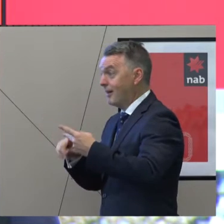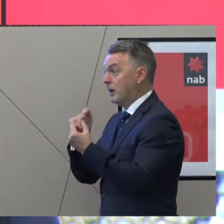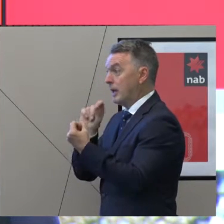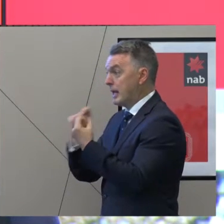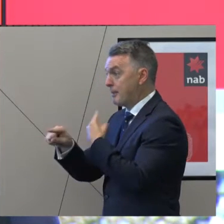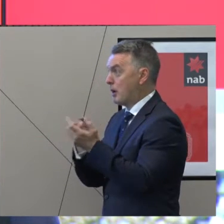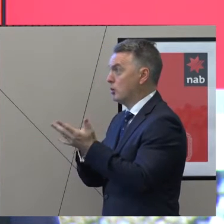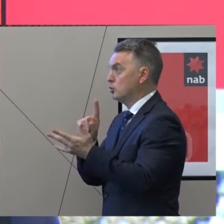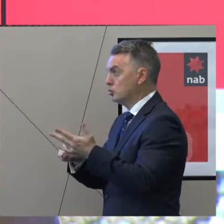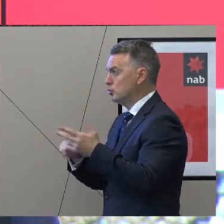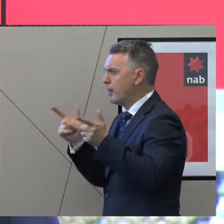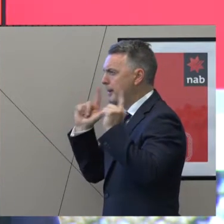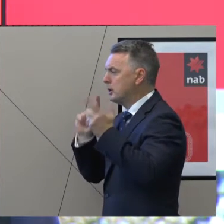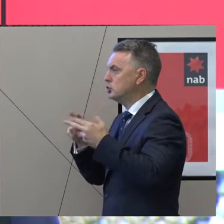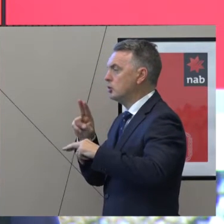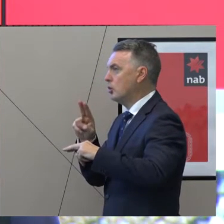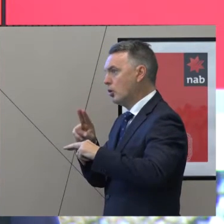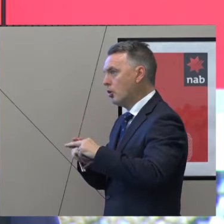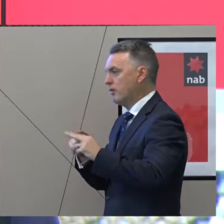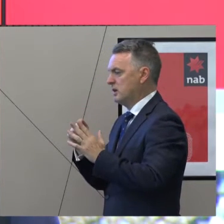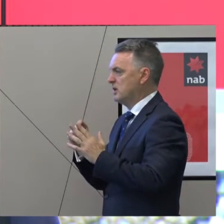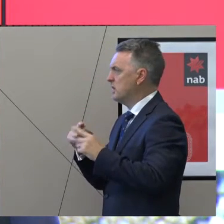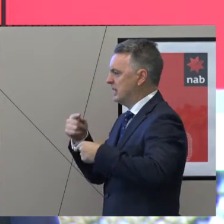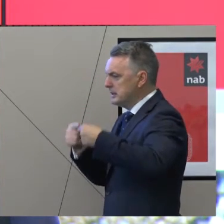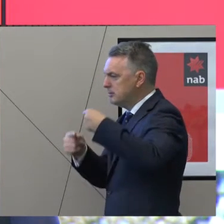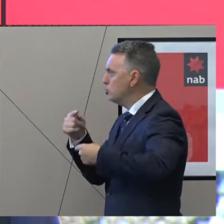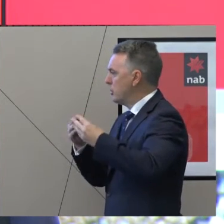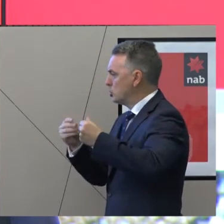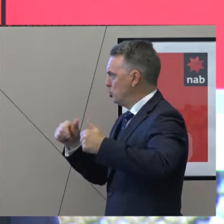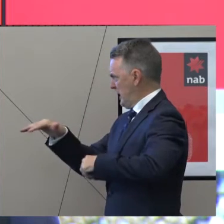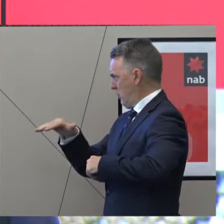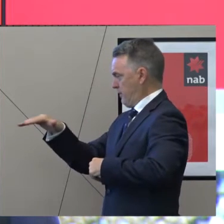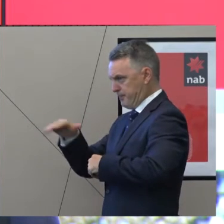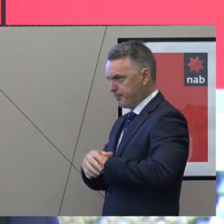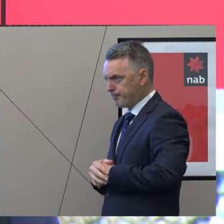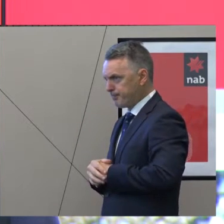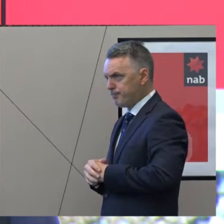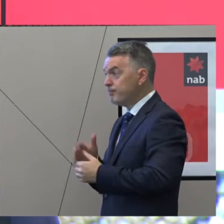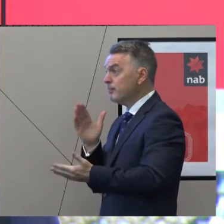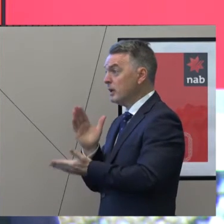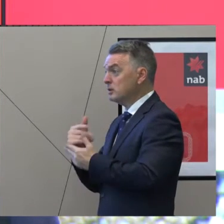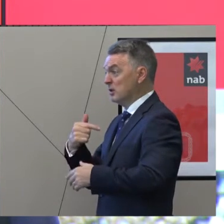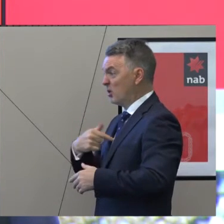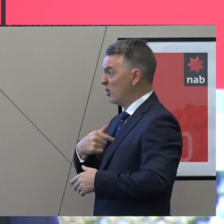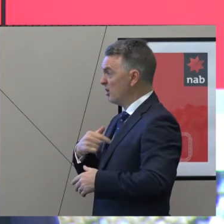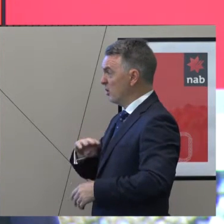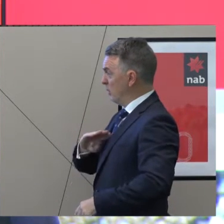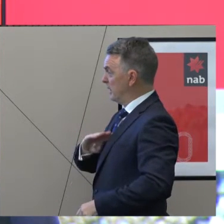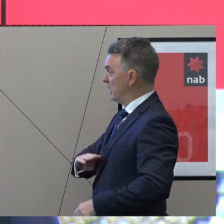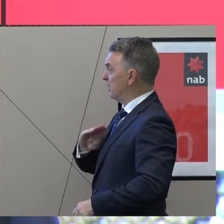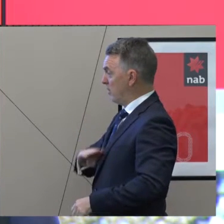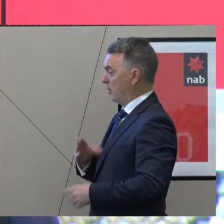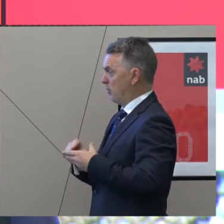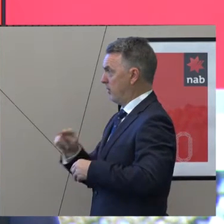to the manager of the dispute resolution. And actually, I was very dissatisfied with